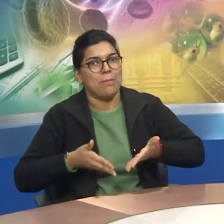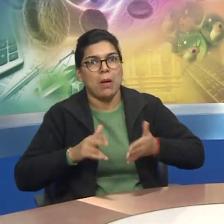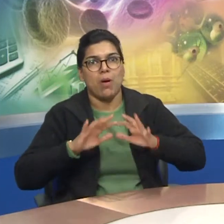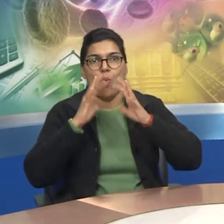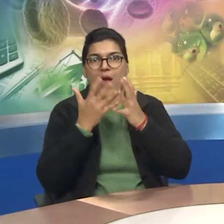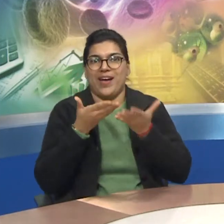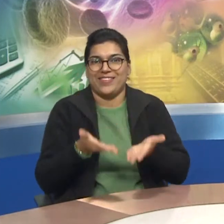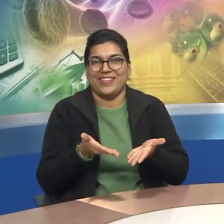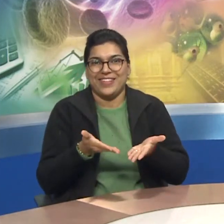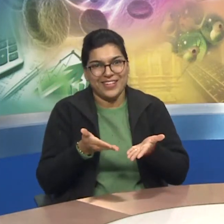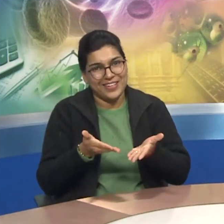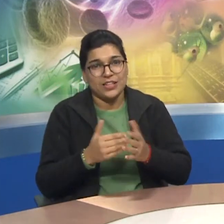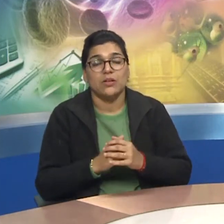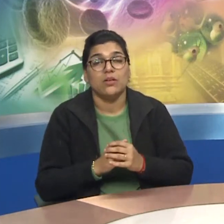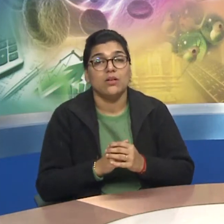From the very beginning.